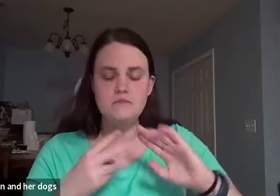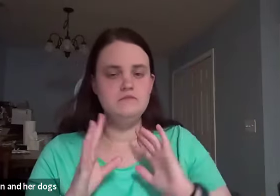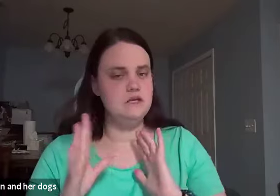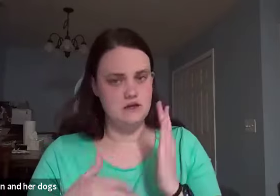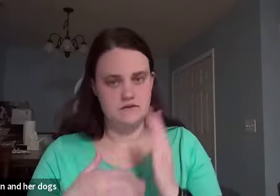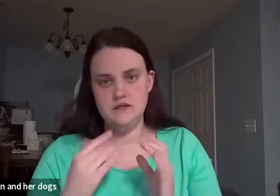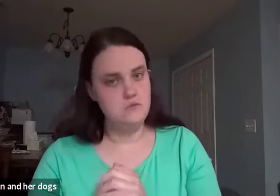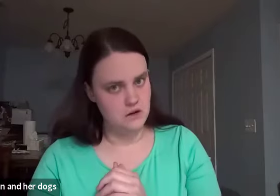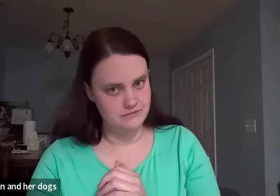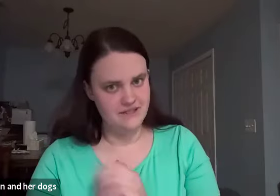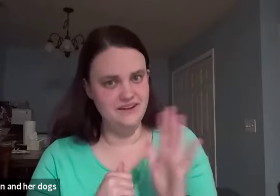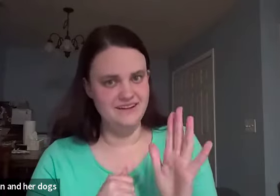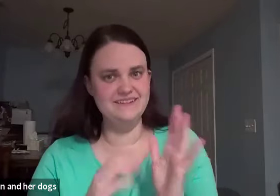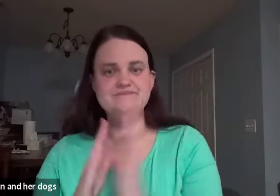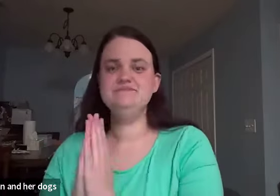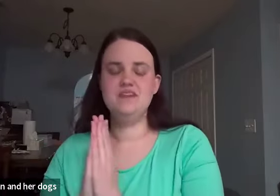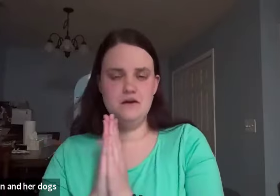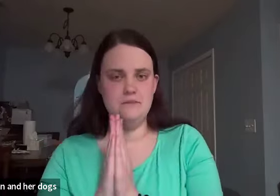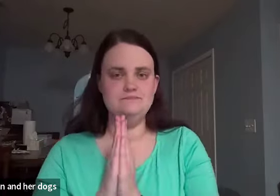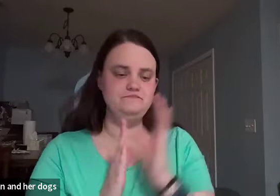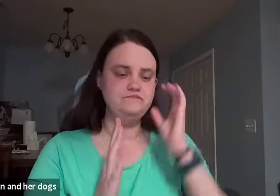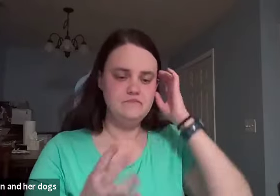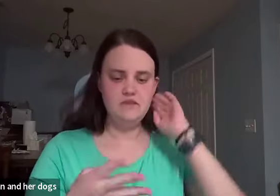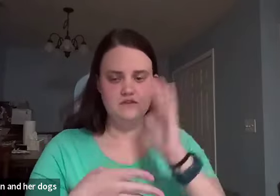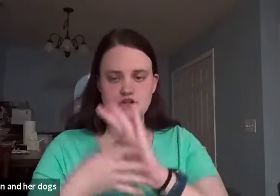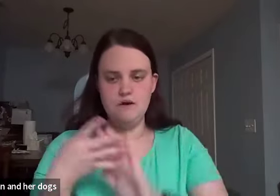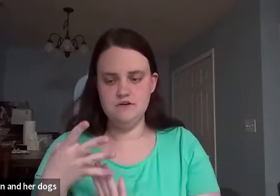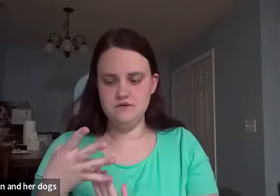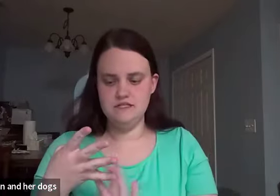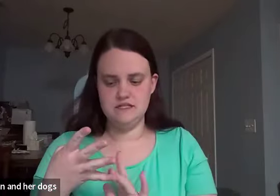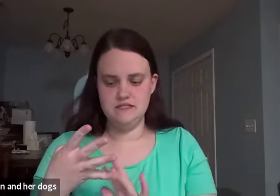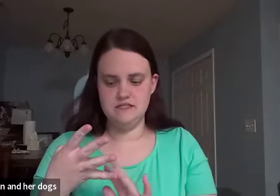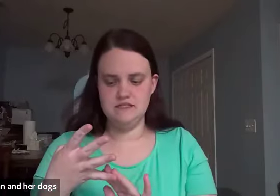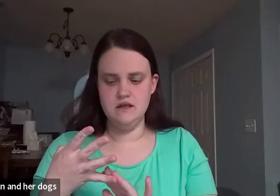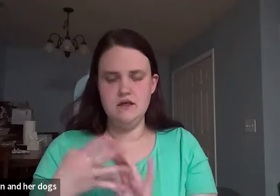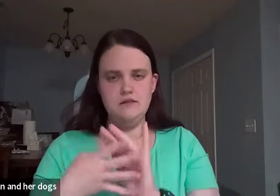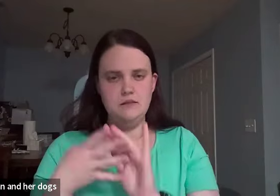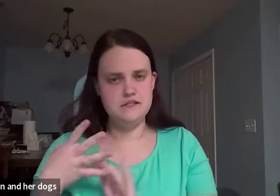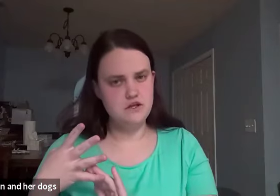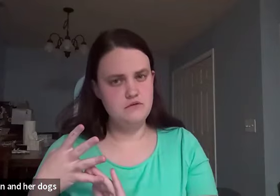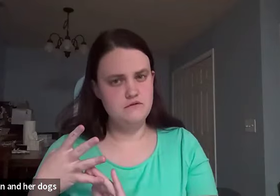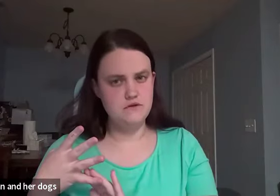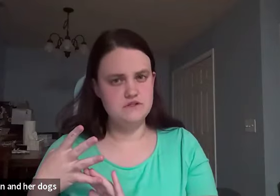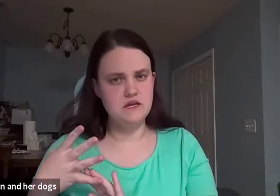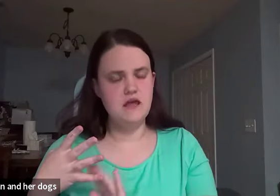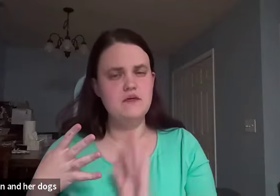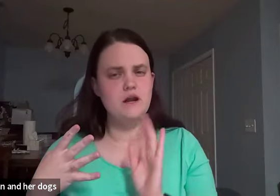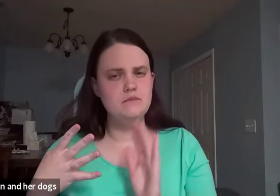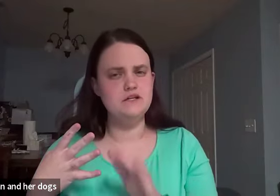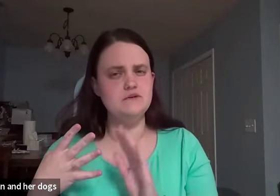them, it's not the end of the world. Okay. So of our 4 sentences, let's go review those again. And then what I'm going to